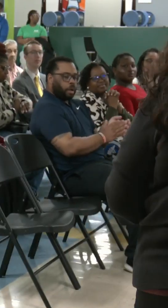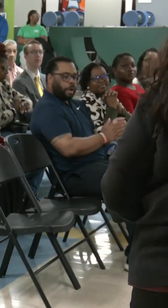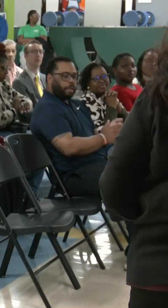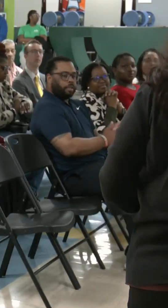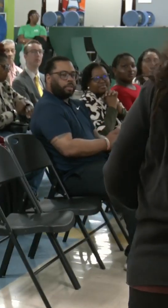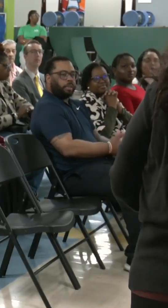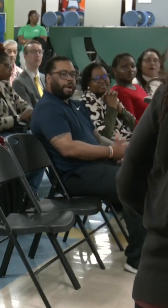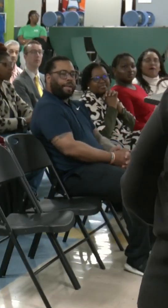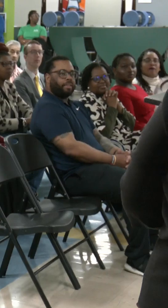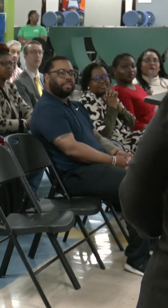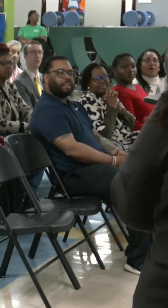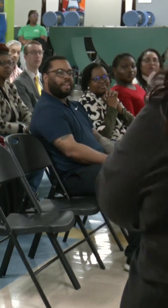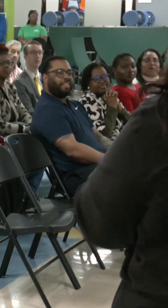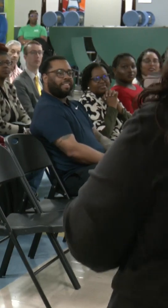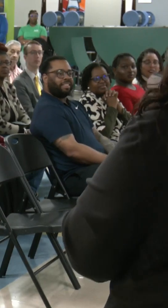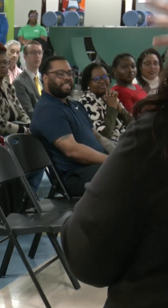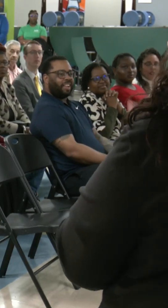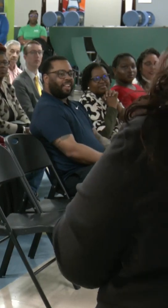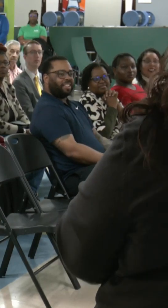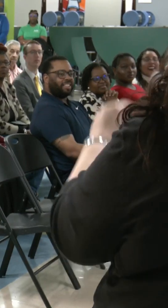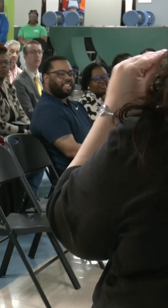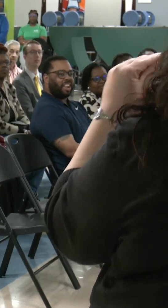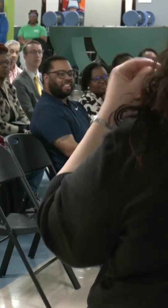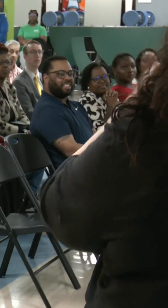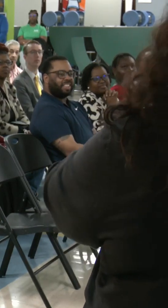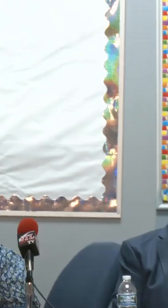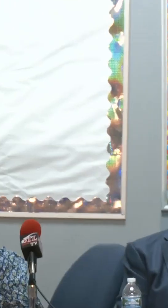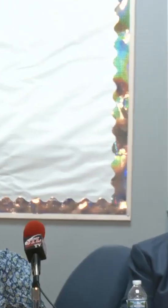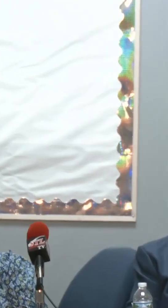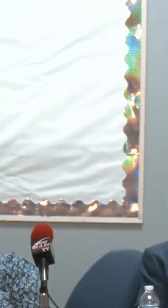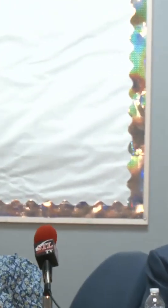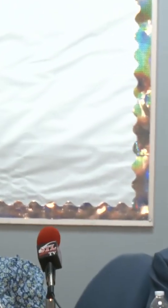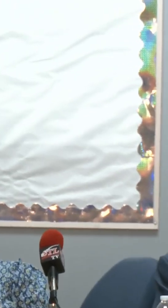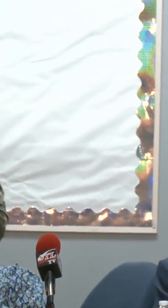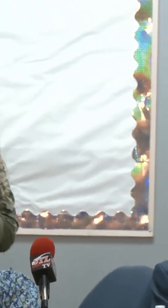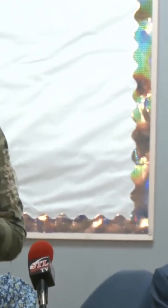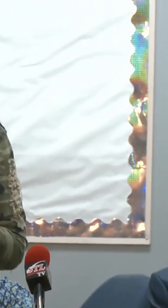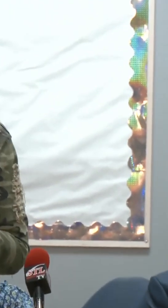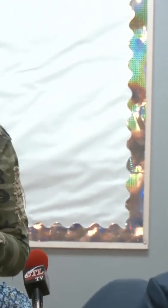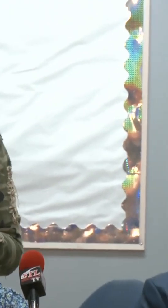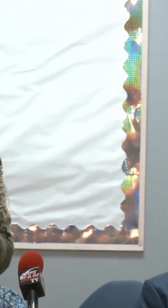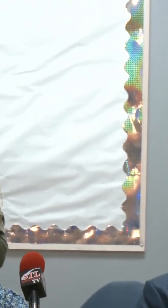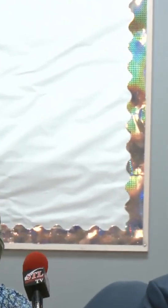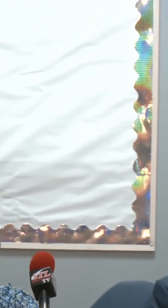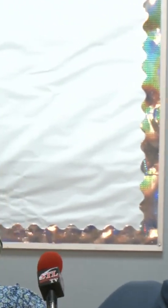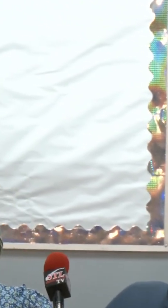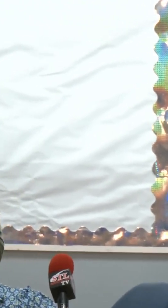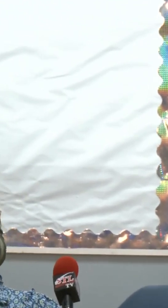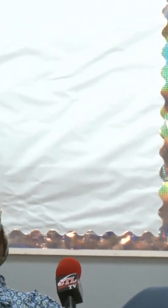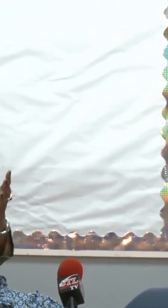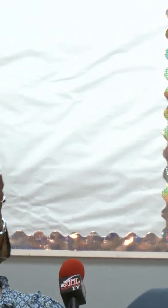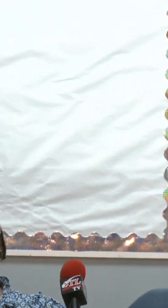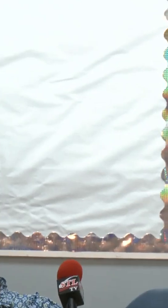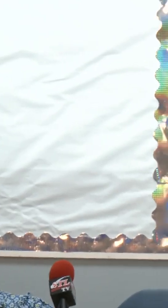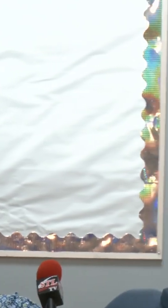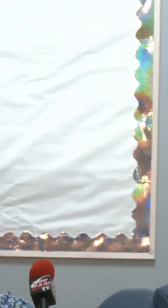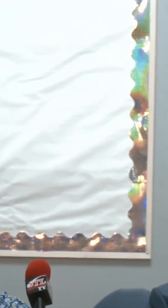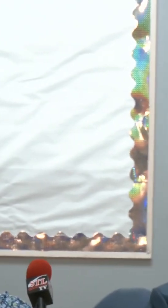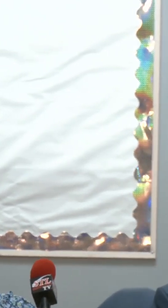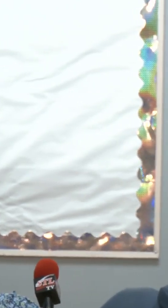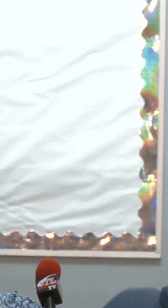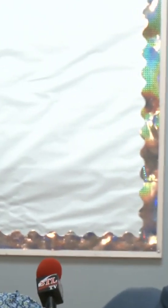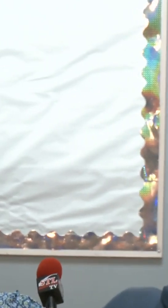Alan's also the man who taught me how to ride on a lawnmower. So, speaking of